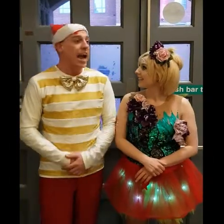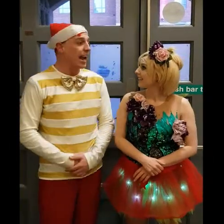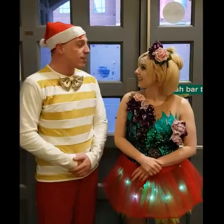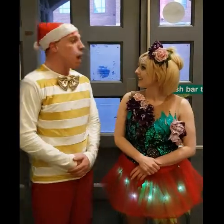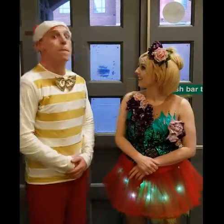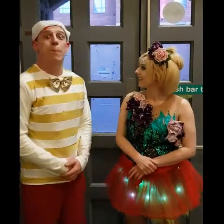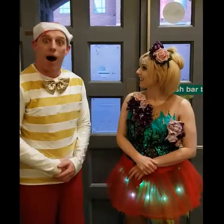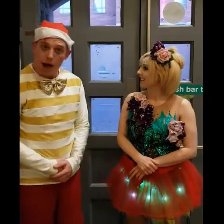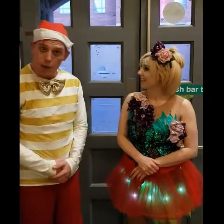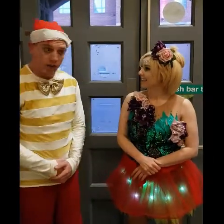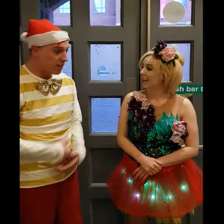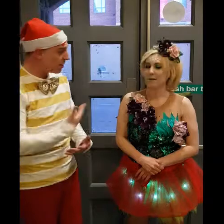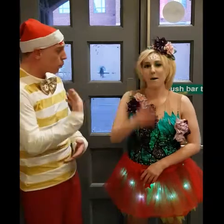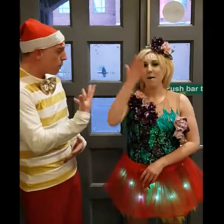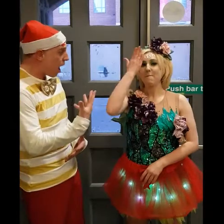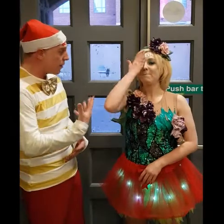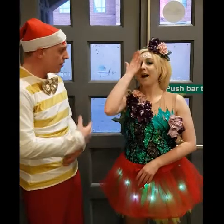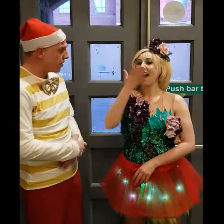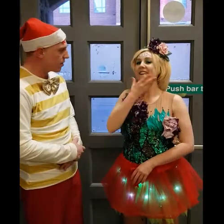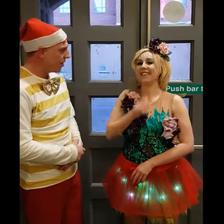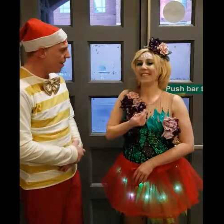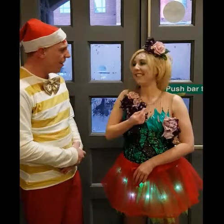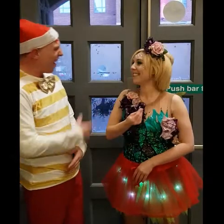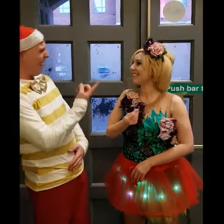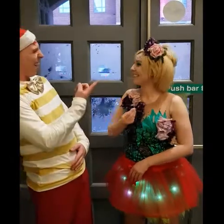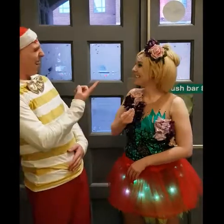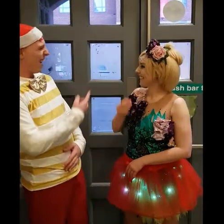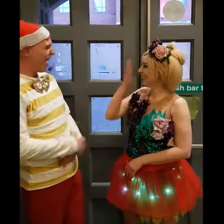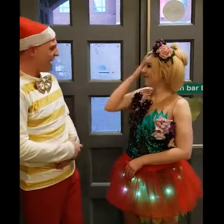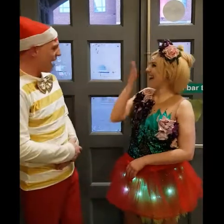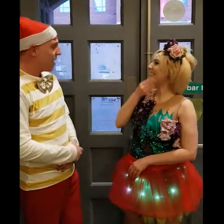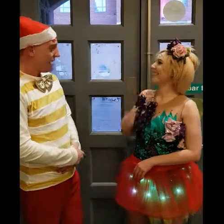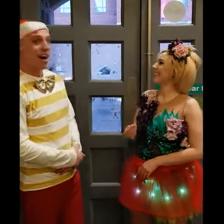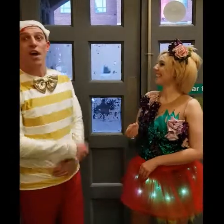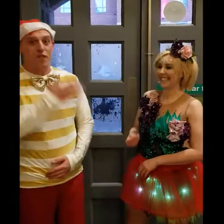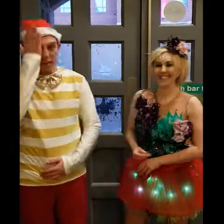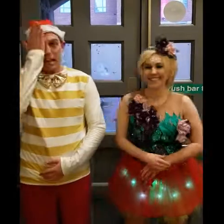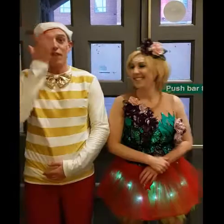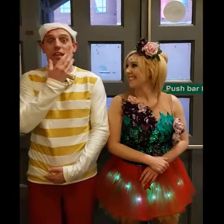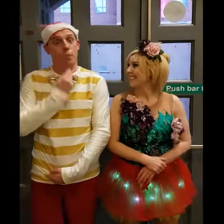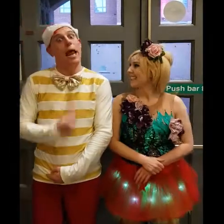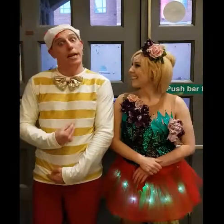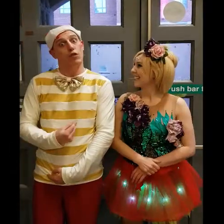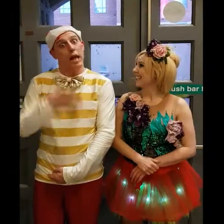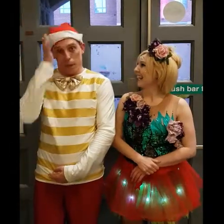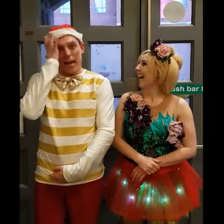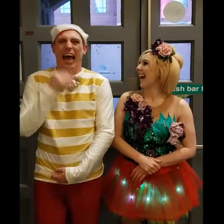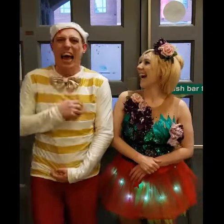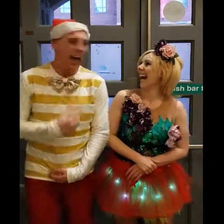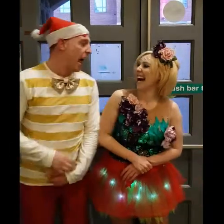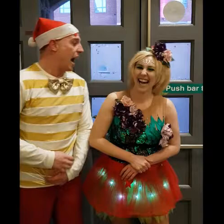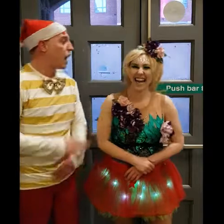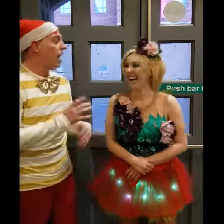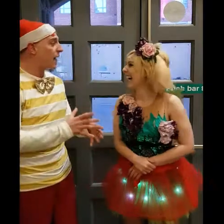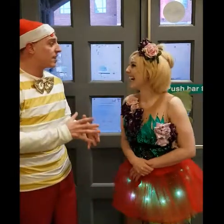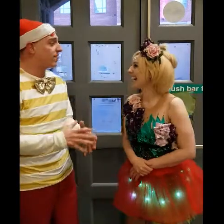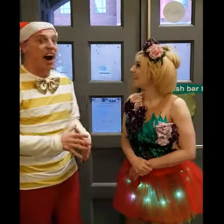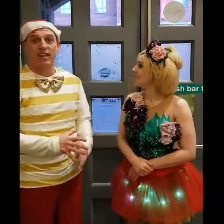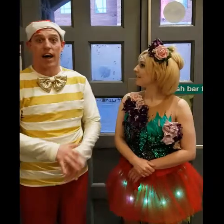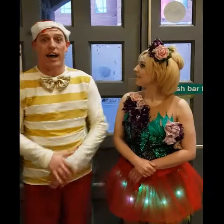is pirate. Can you tell me what pirate is? Oh, I like that. I like that. Very self-explanatory, that one. And our last butter sign